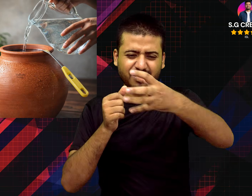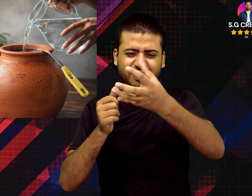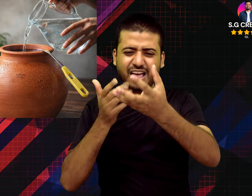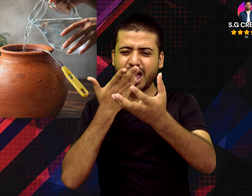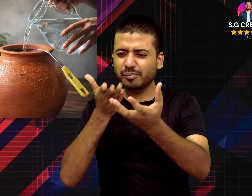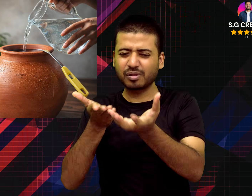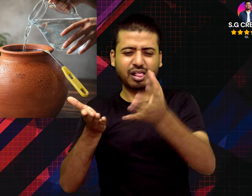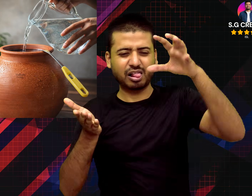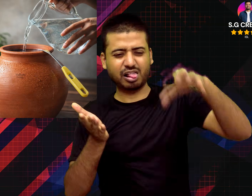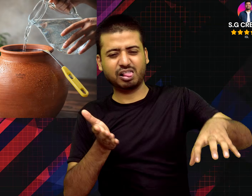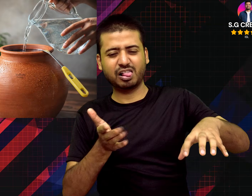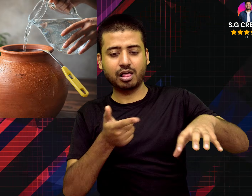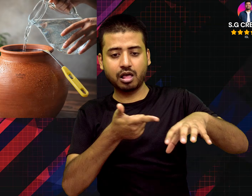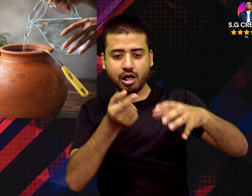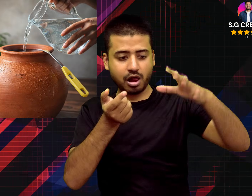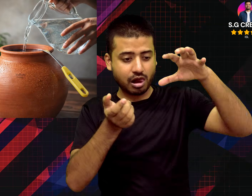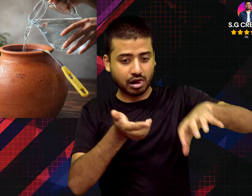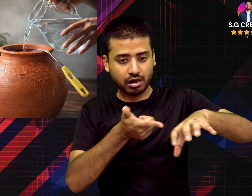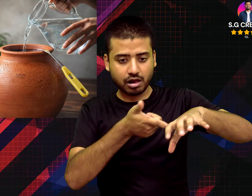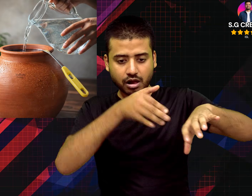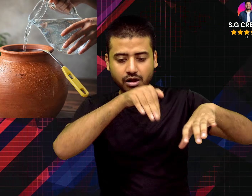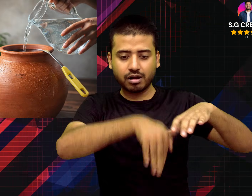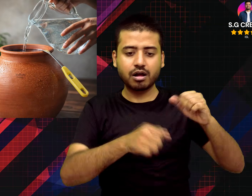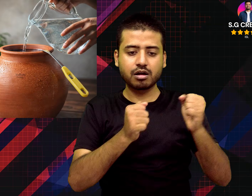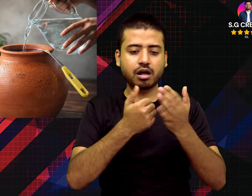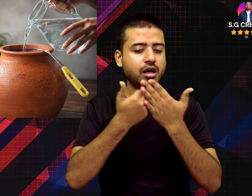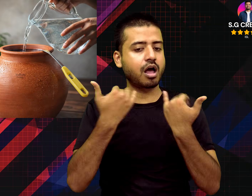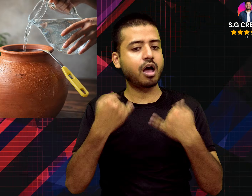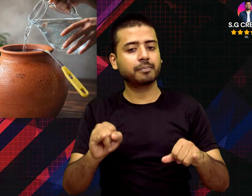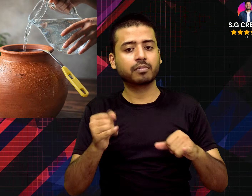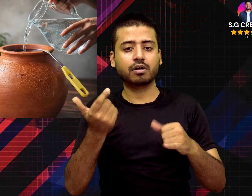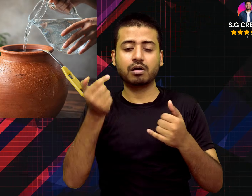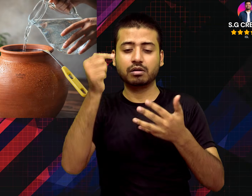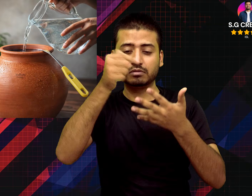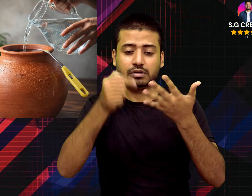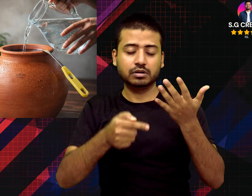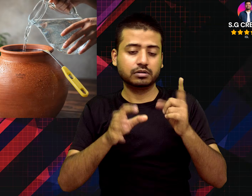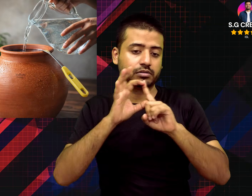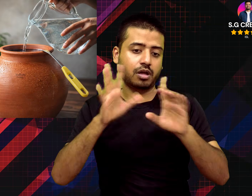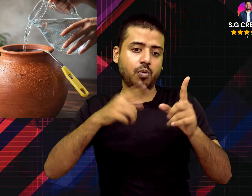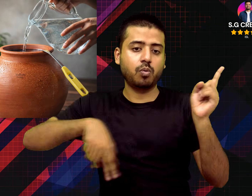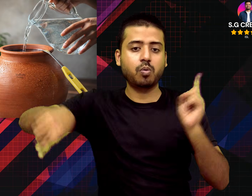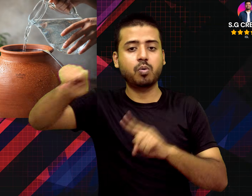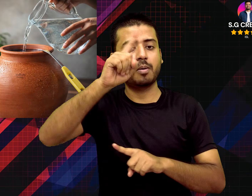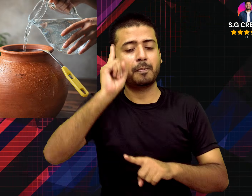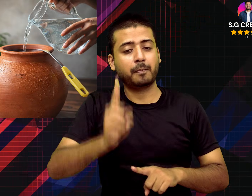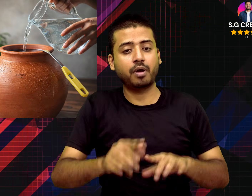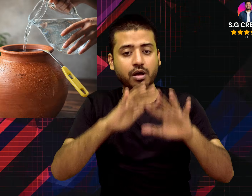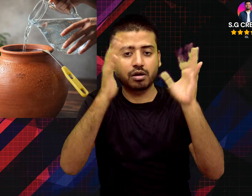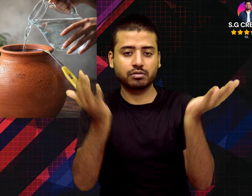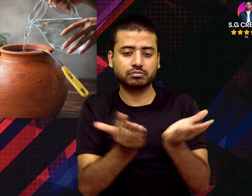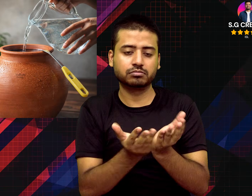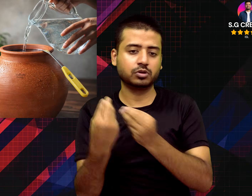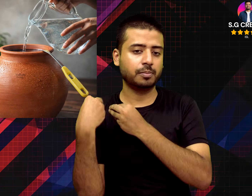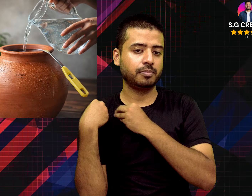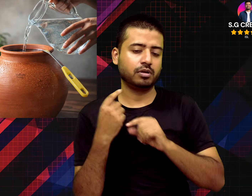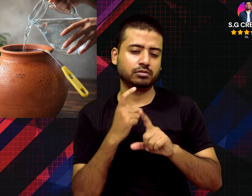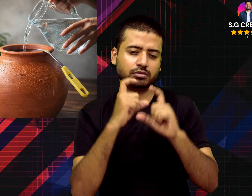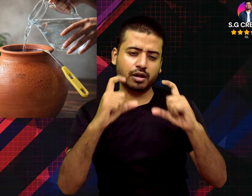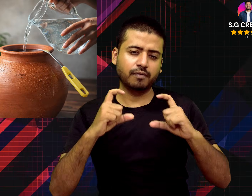of the water inside the pot drops significantly, providing naturally chilled drinking water even during the peak of an intense Indian summer.